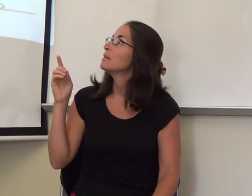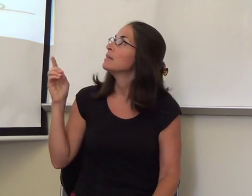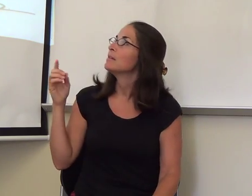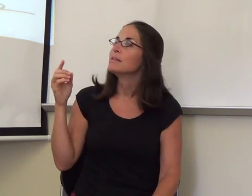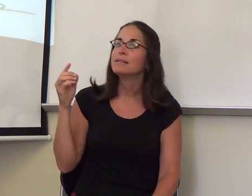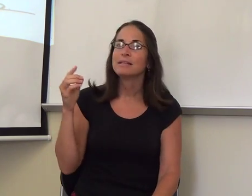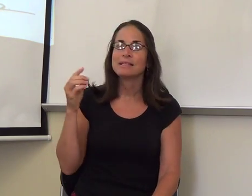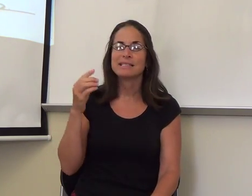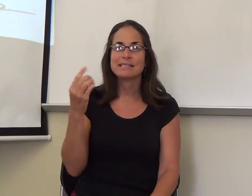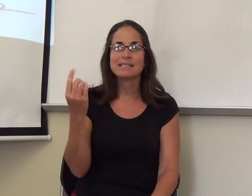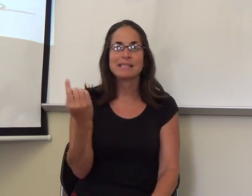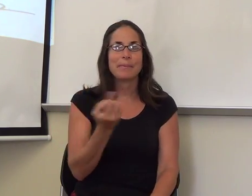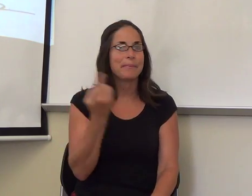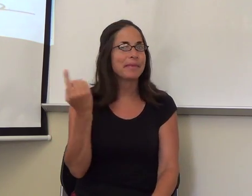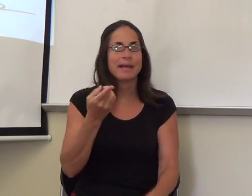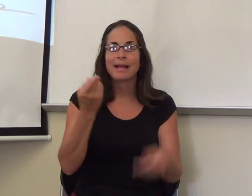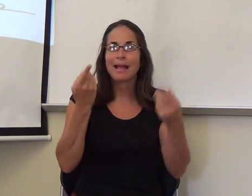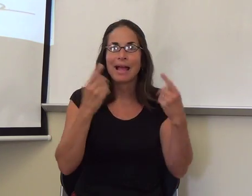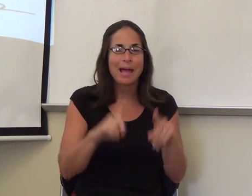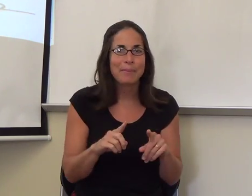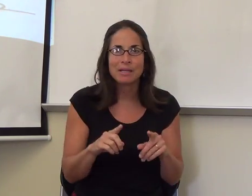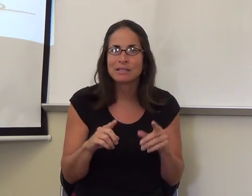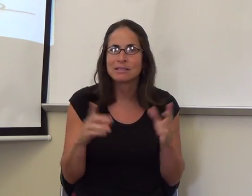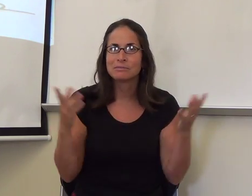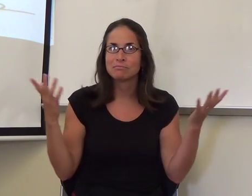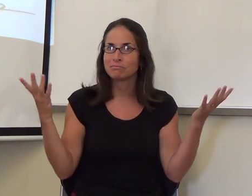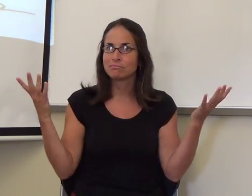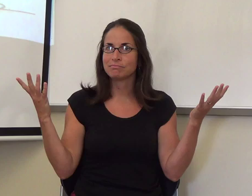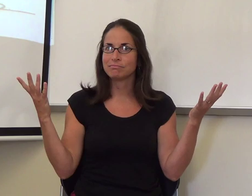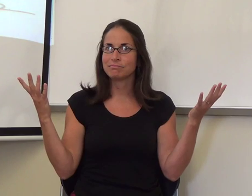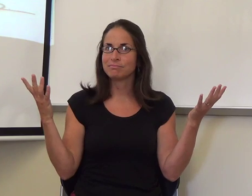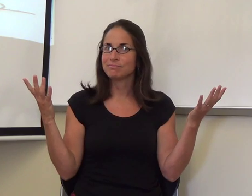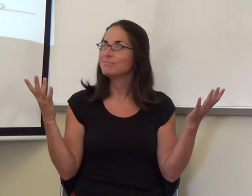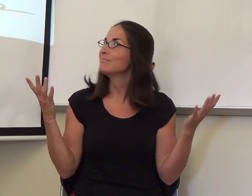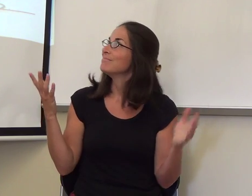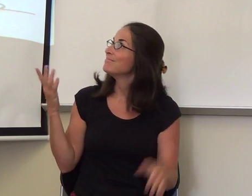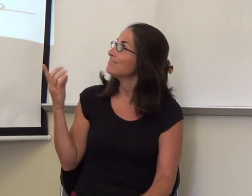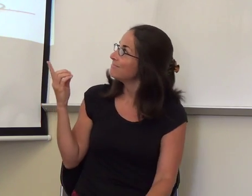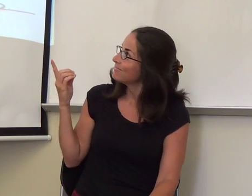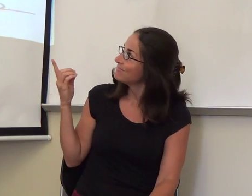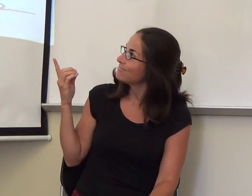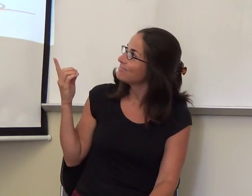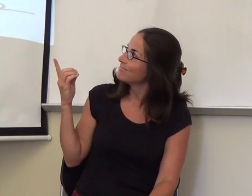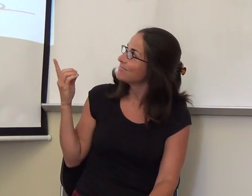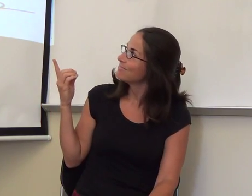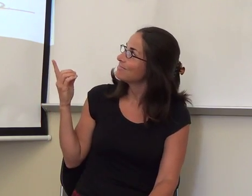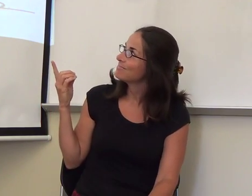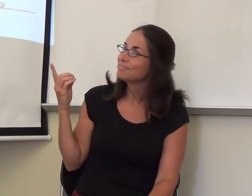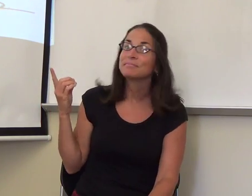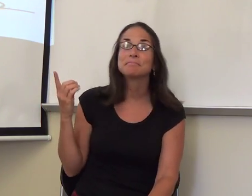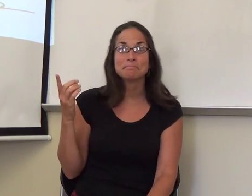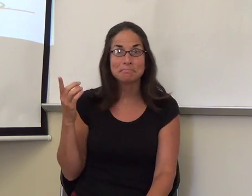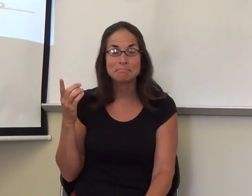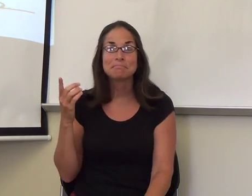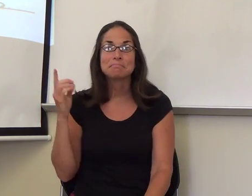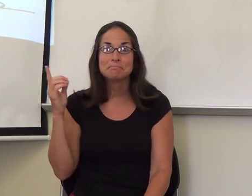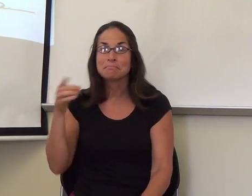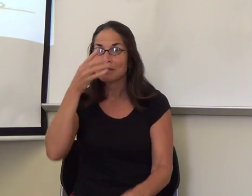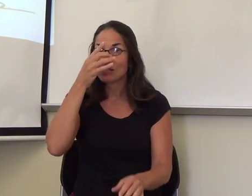about that? What happened? Well, Best here's answer. the thing about this, here's the thing about this sentence that's important.